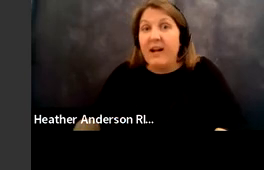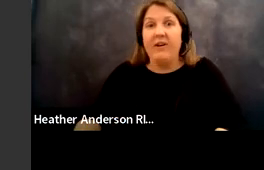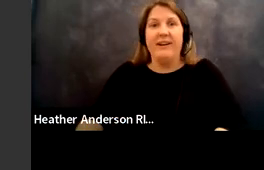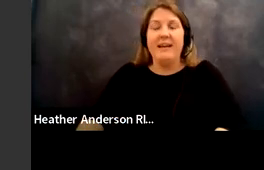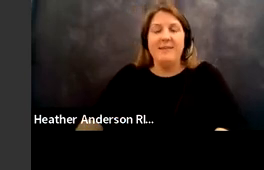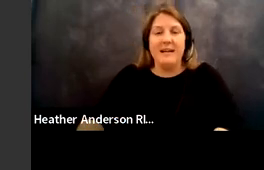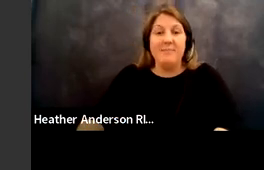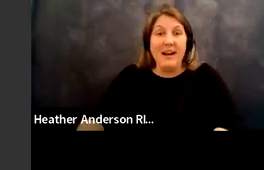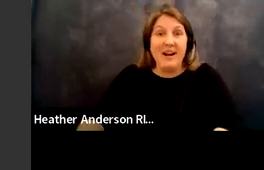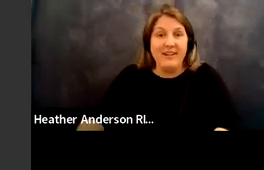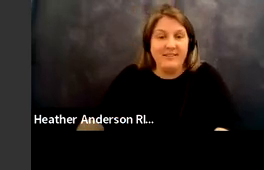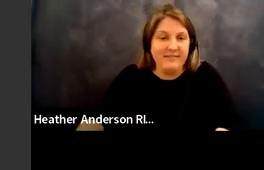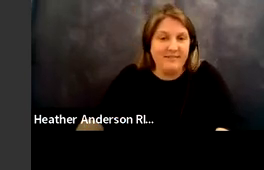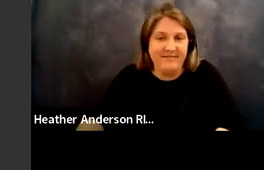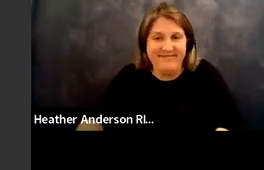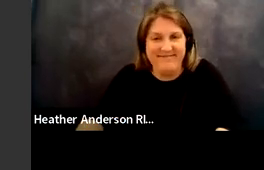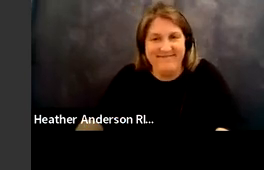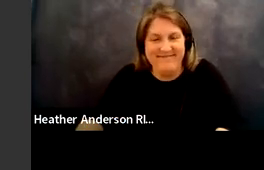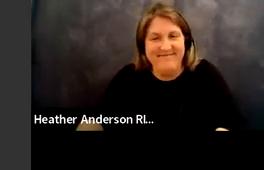Oh, Amy said better.